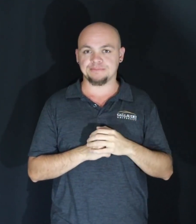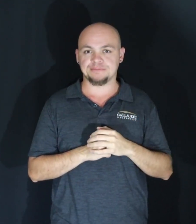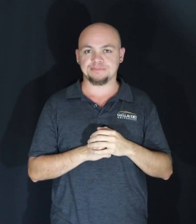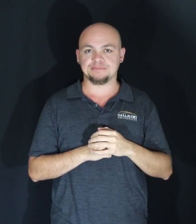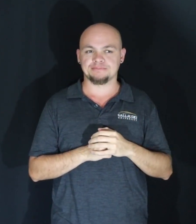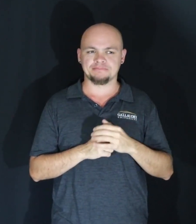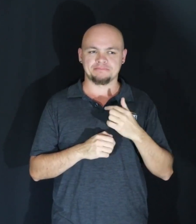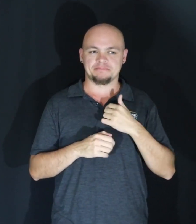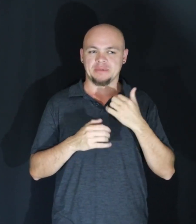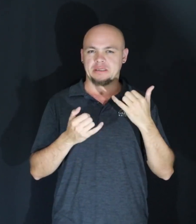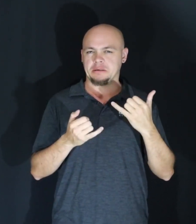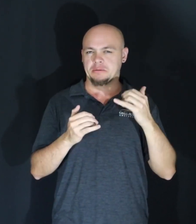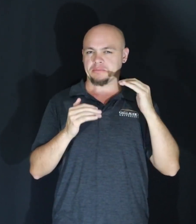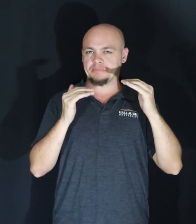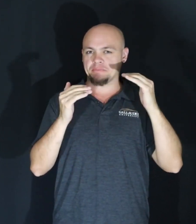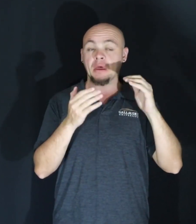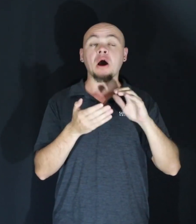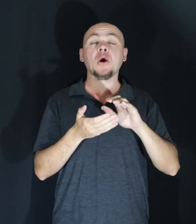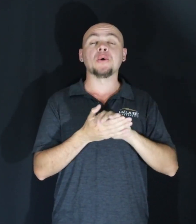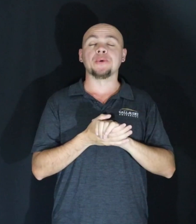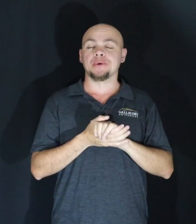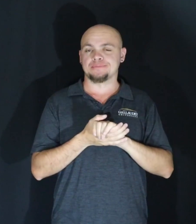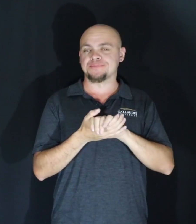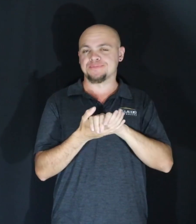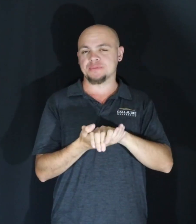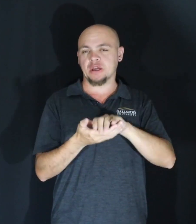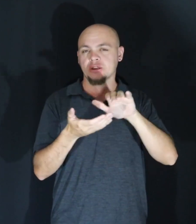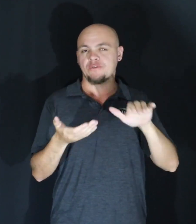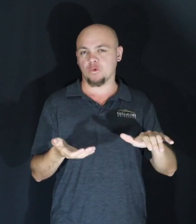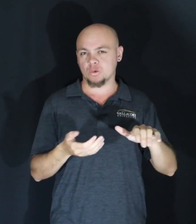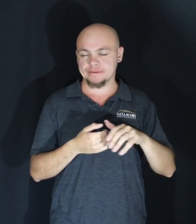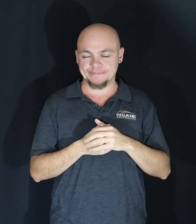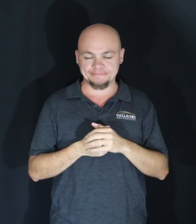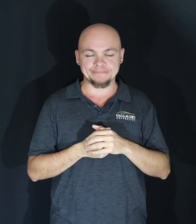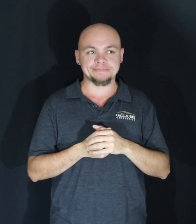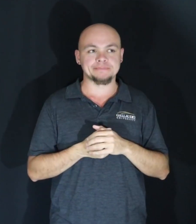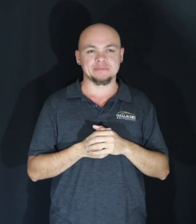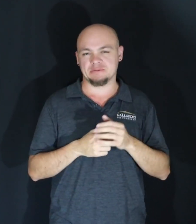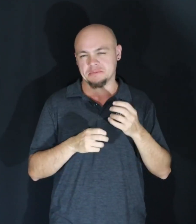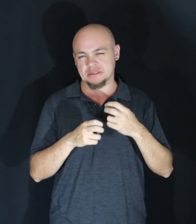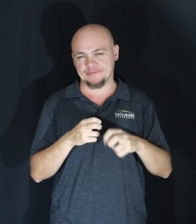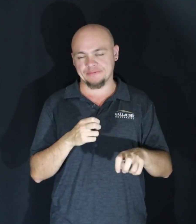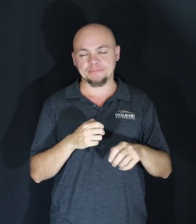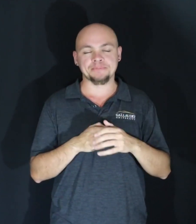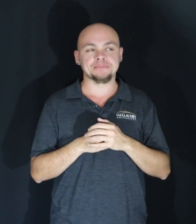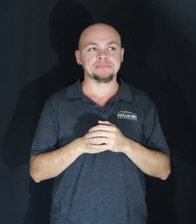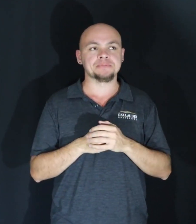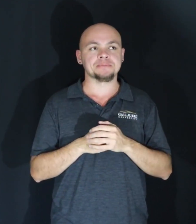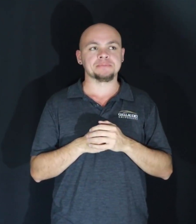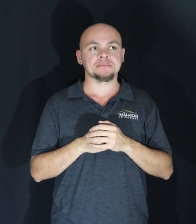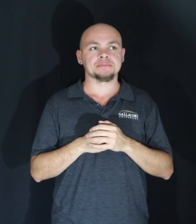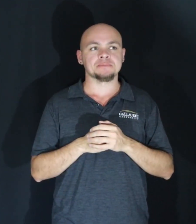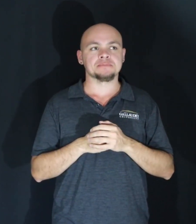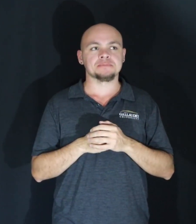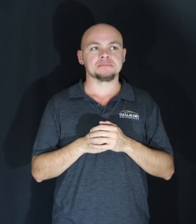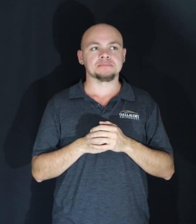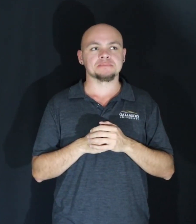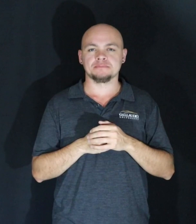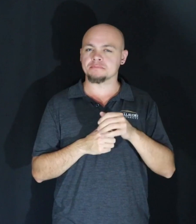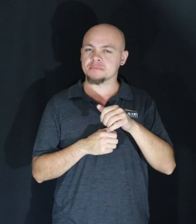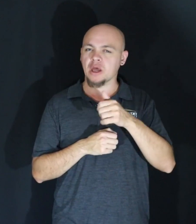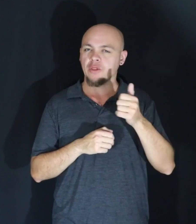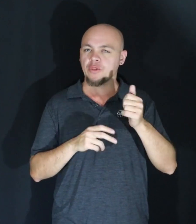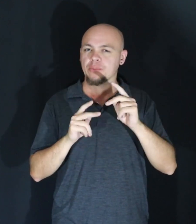As an adult, I went through a tough divorce, and after spending years of allowing other people to give me my